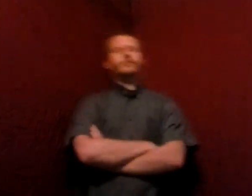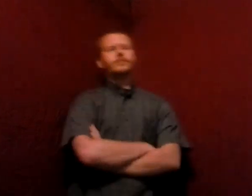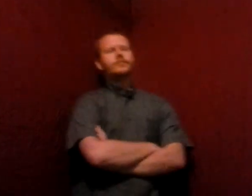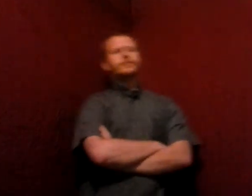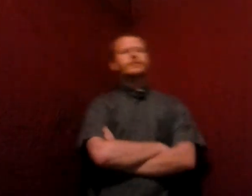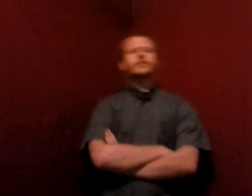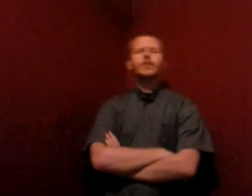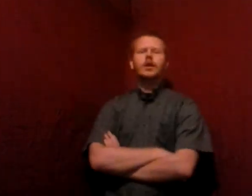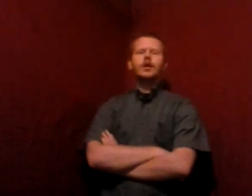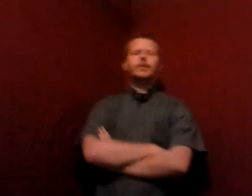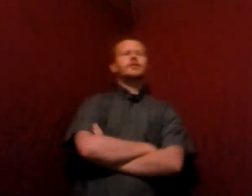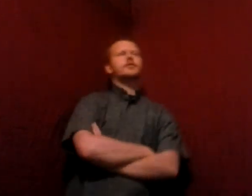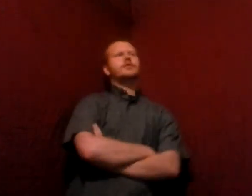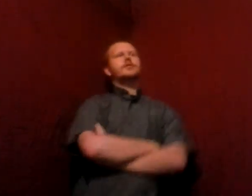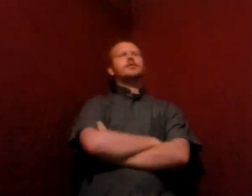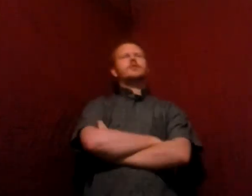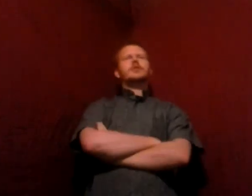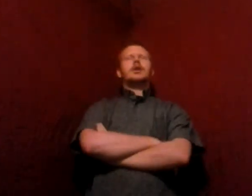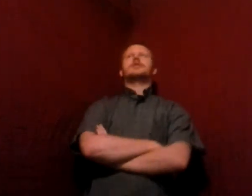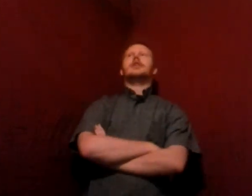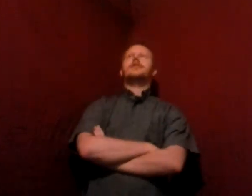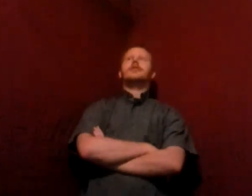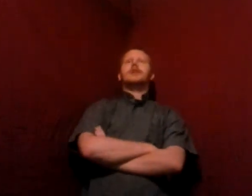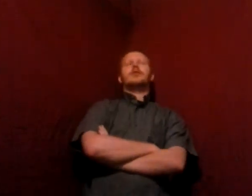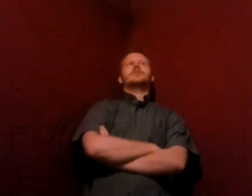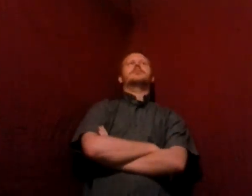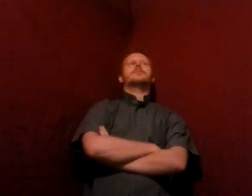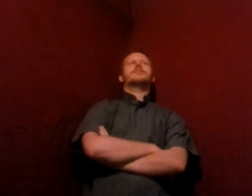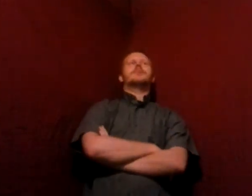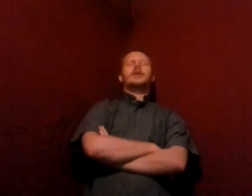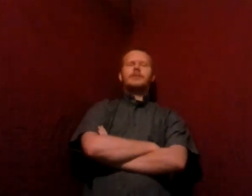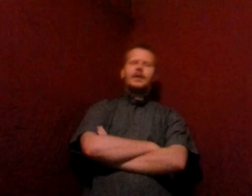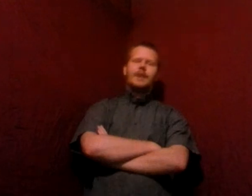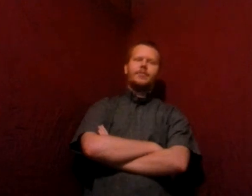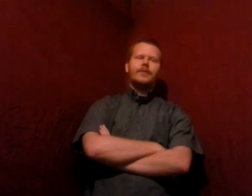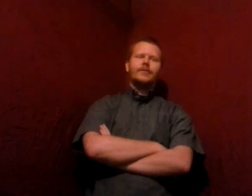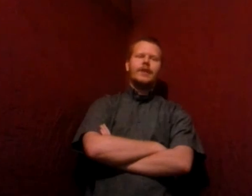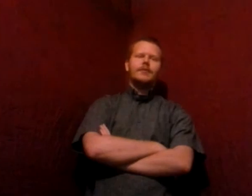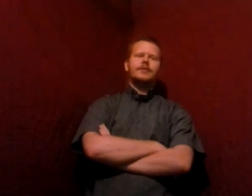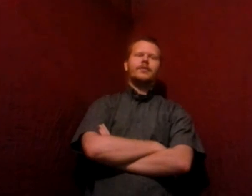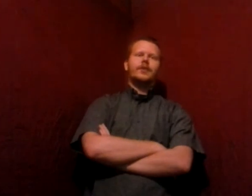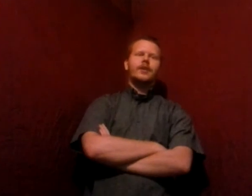uh i will say this i was i played a few games at the arcade